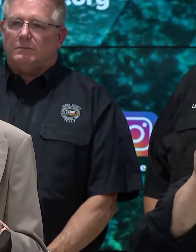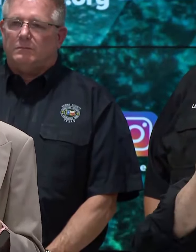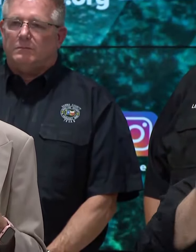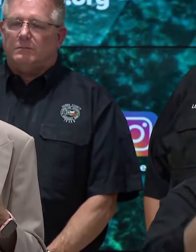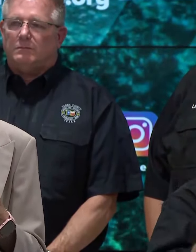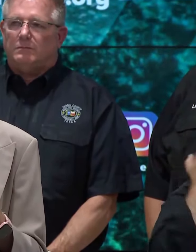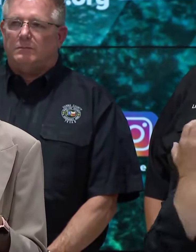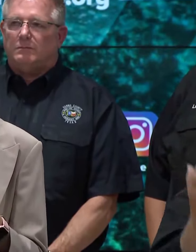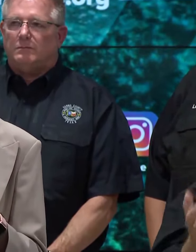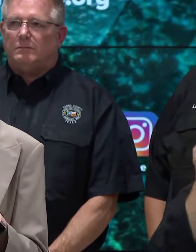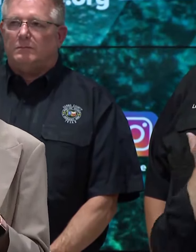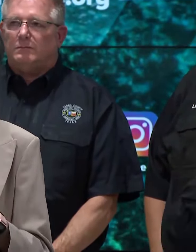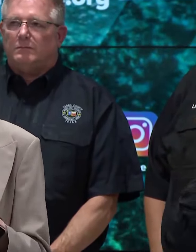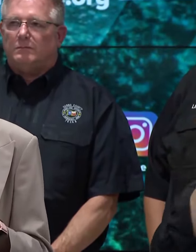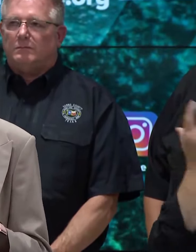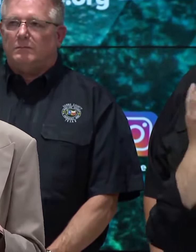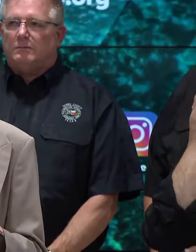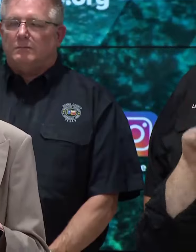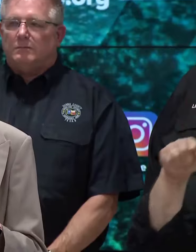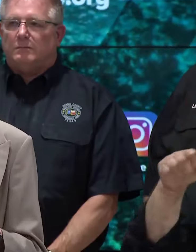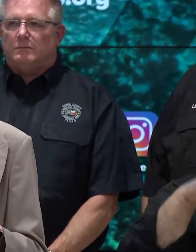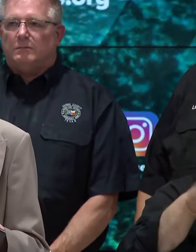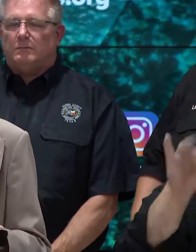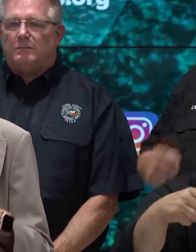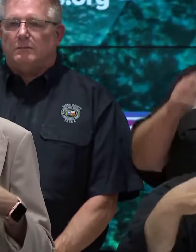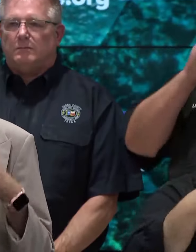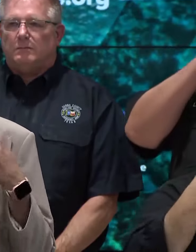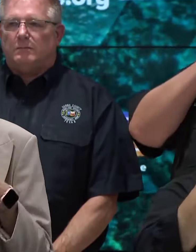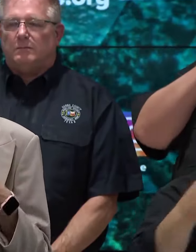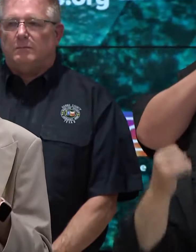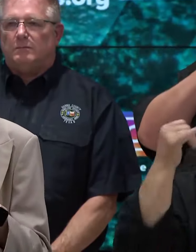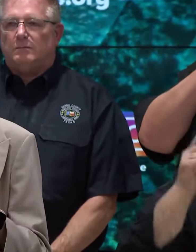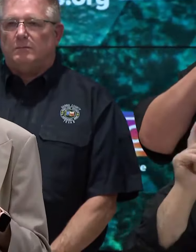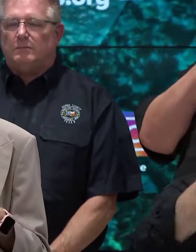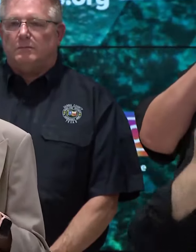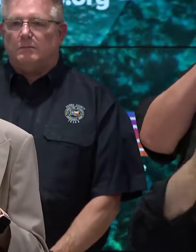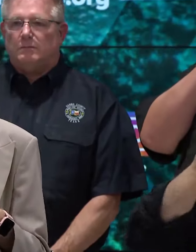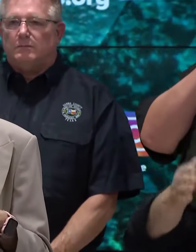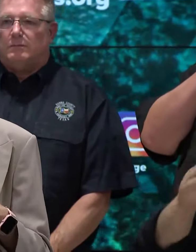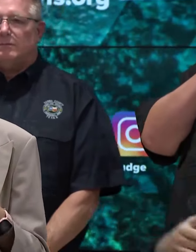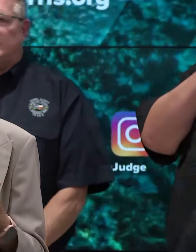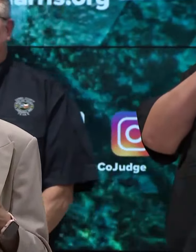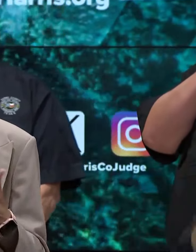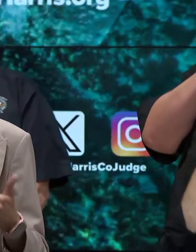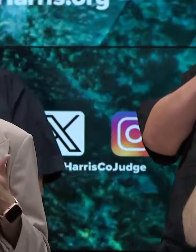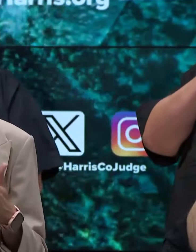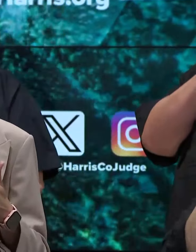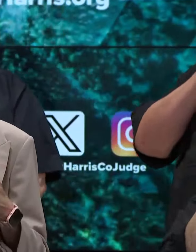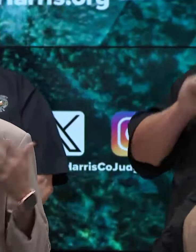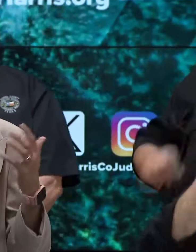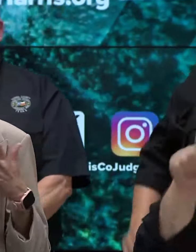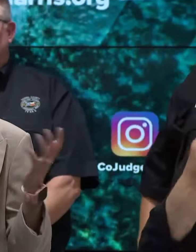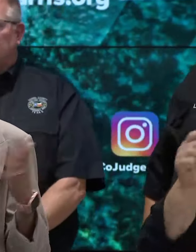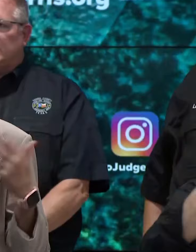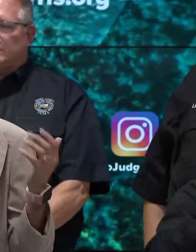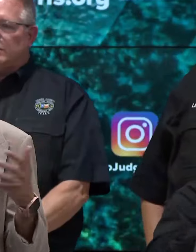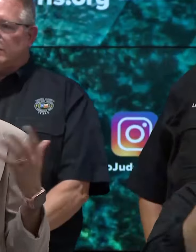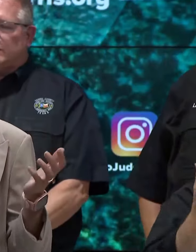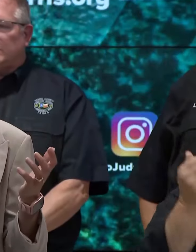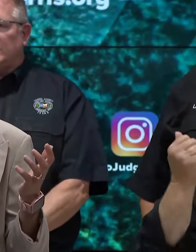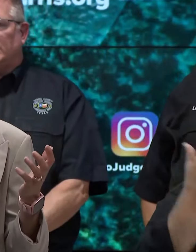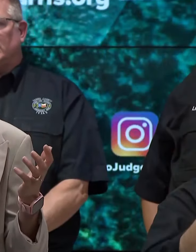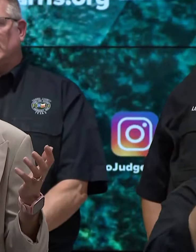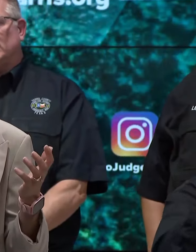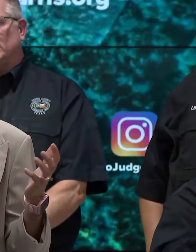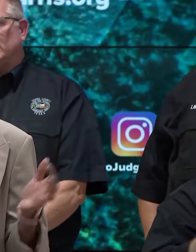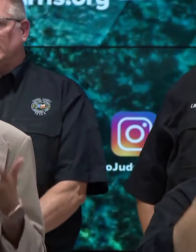as they're assessing the lines, they go, here's a tree, right, on this power line, and they'll come in and cut and clear it, right? And sometimes just that cut and clear may cause some